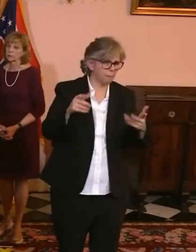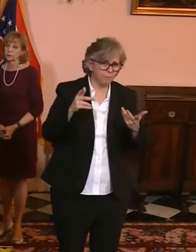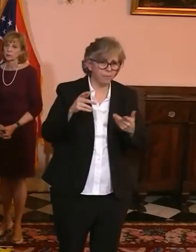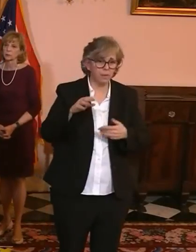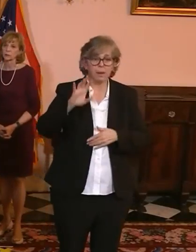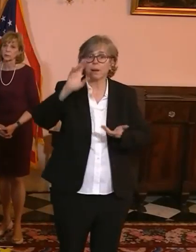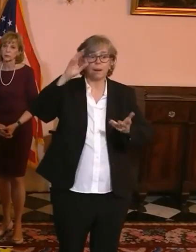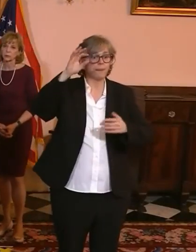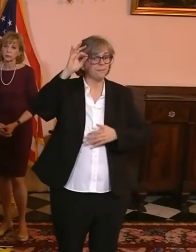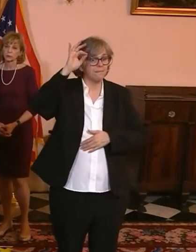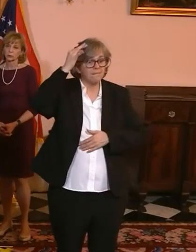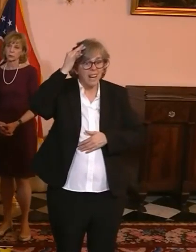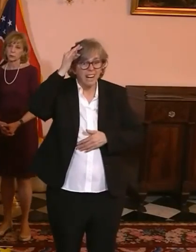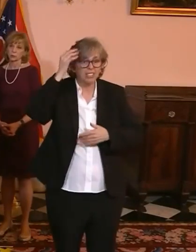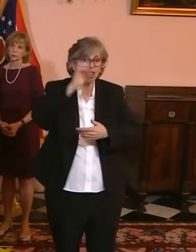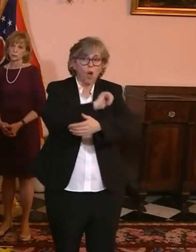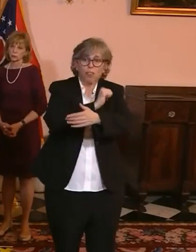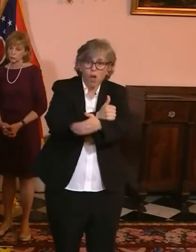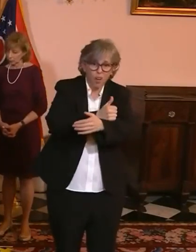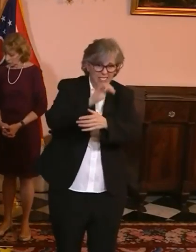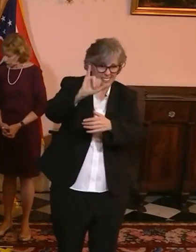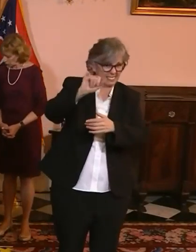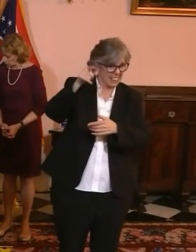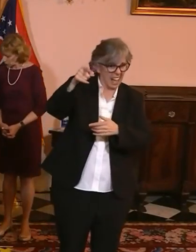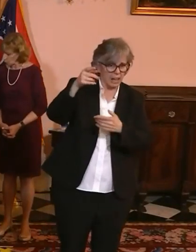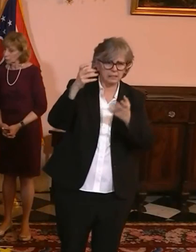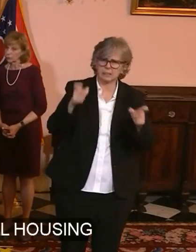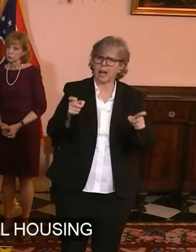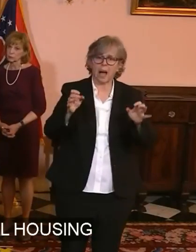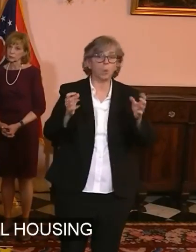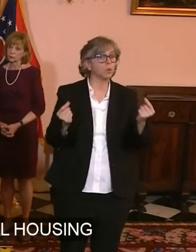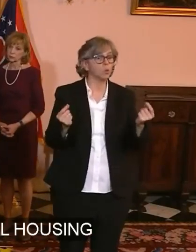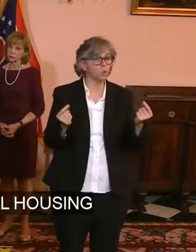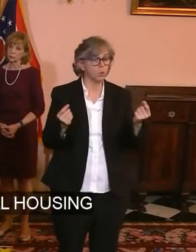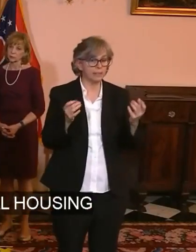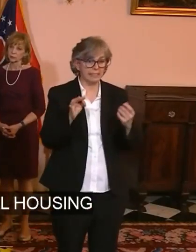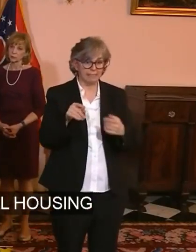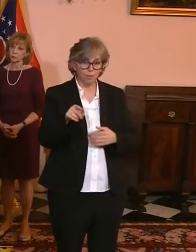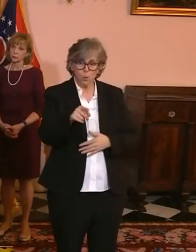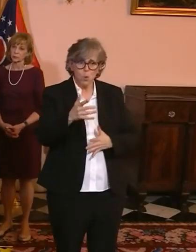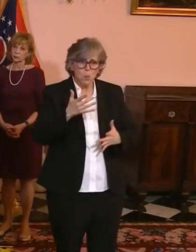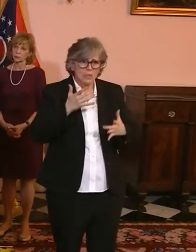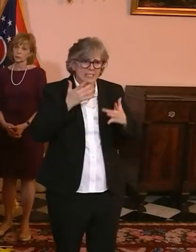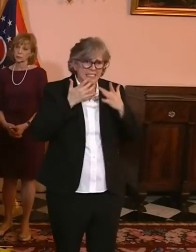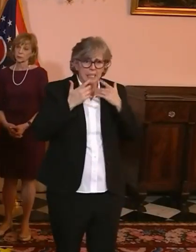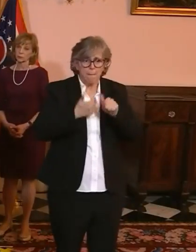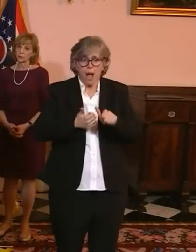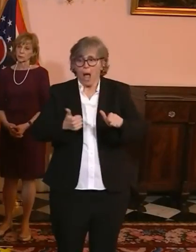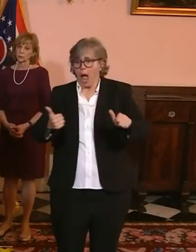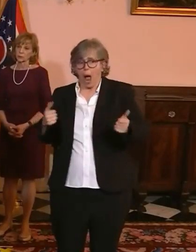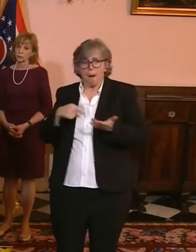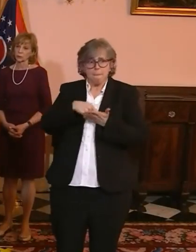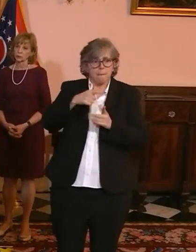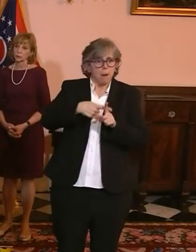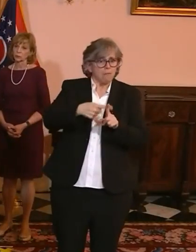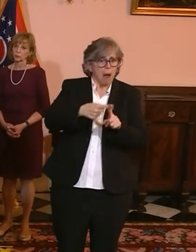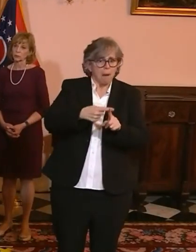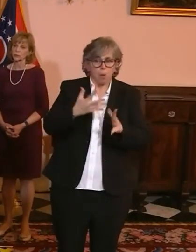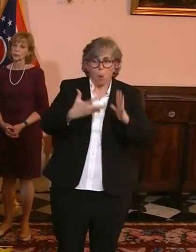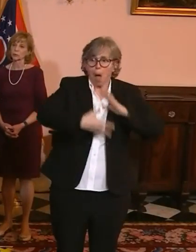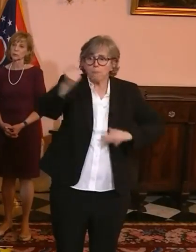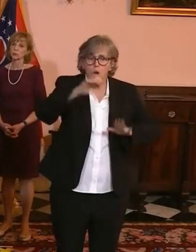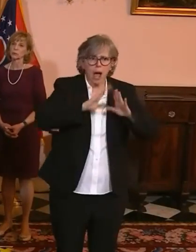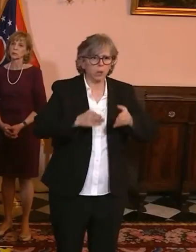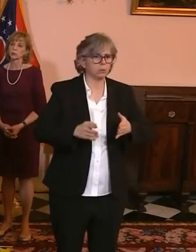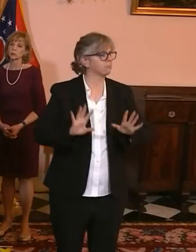today to suspend foreclosures and provide forbearances, and we're working on all of those kinds of